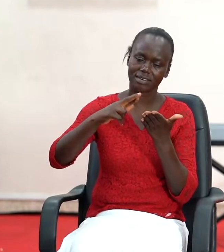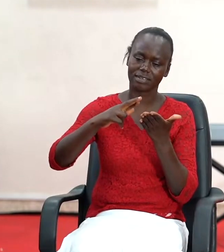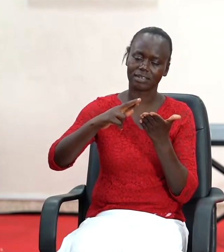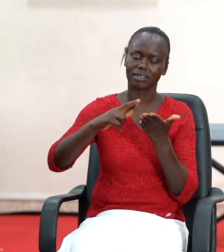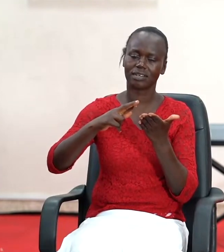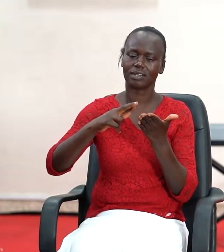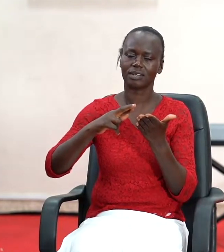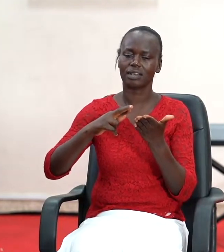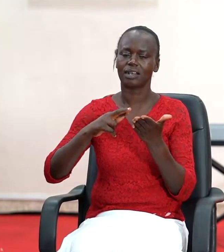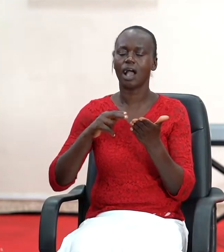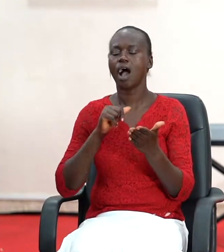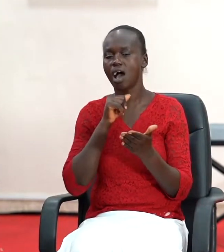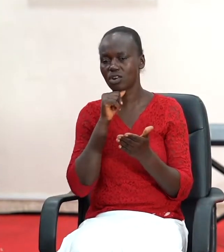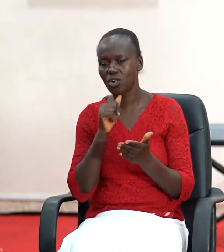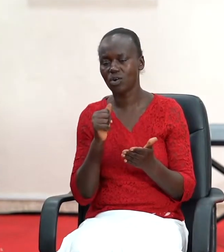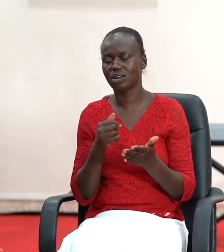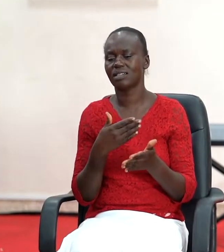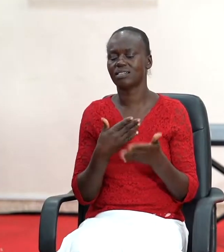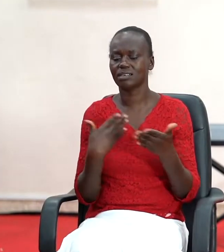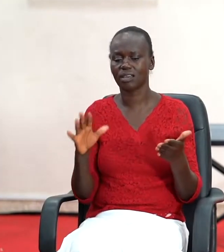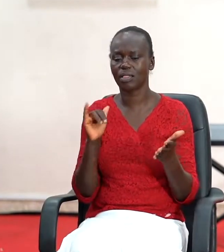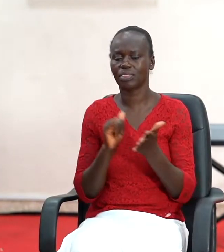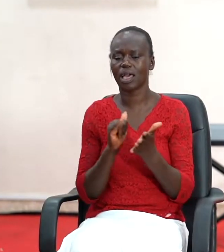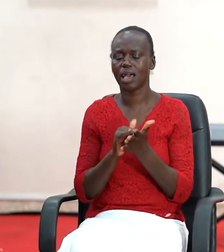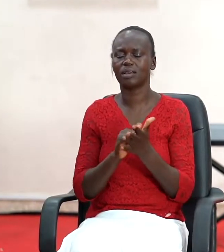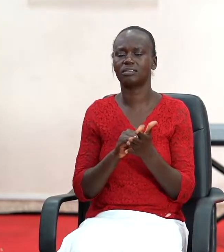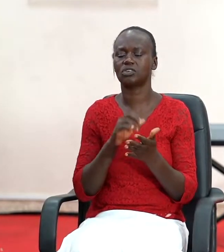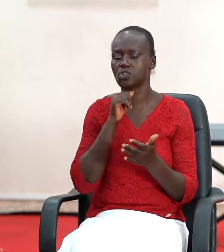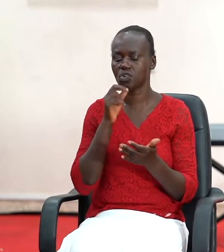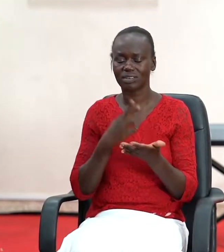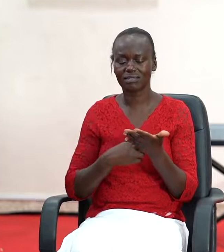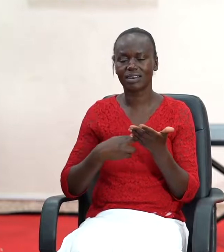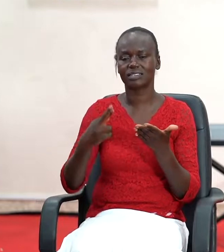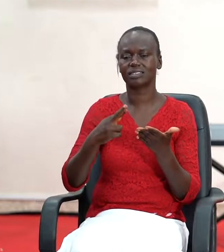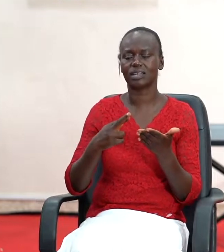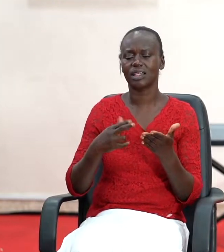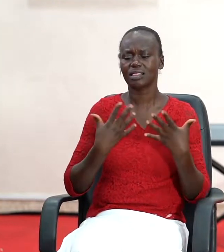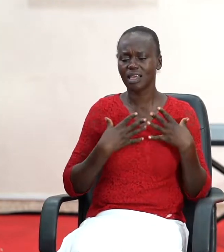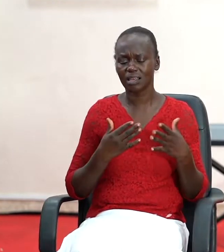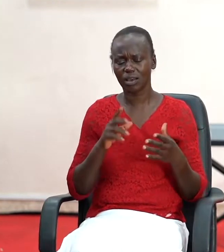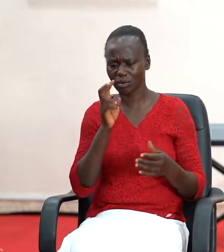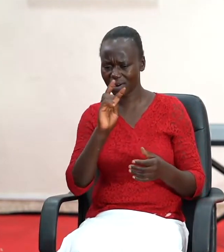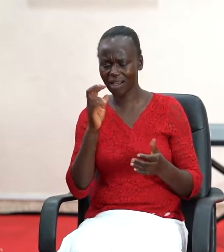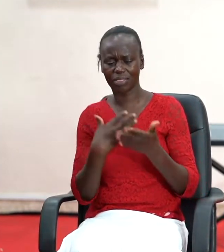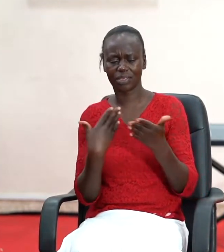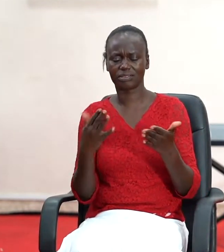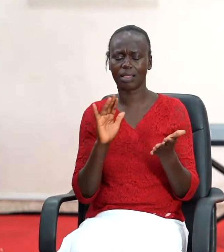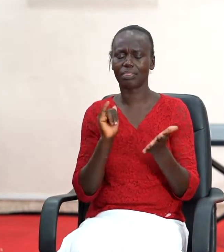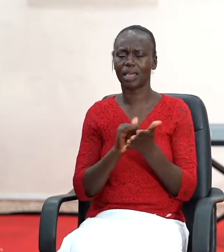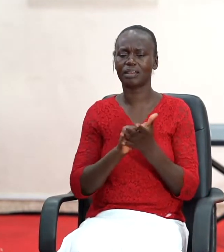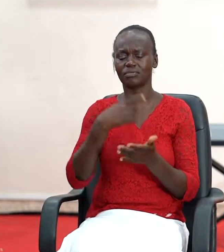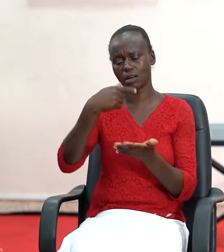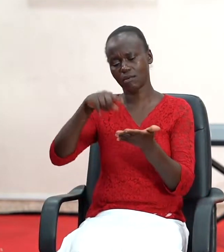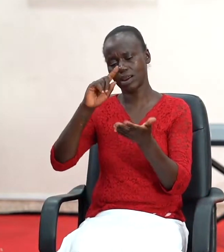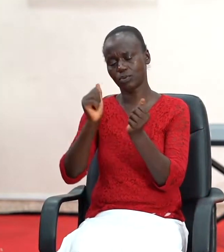opposed to that which is unrighteous. Angalia ile kitu, you know, iko right na God as opposed to that which is